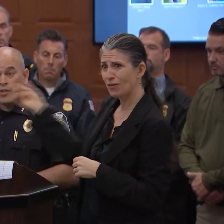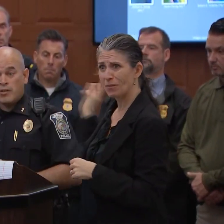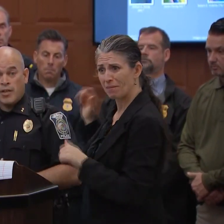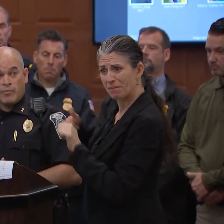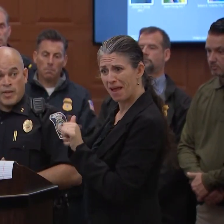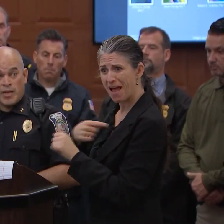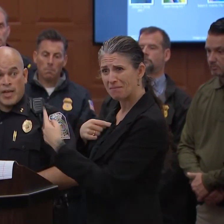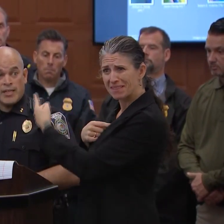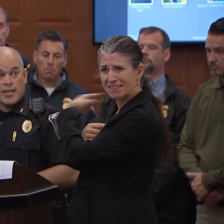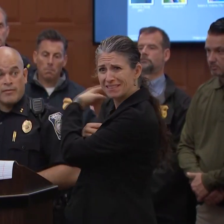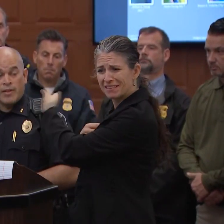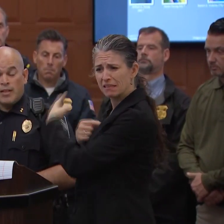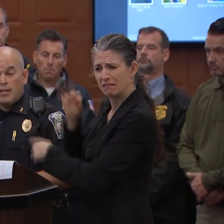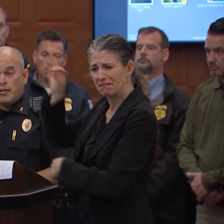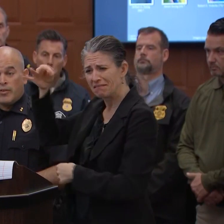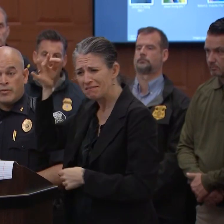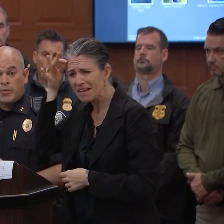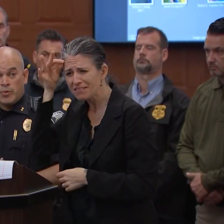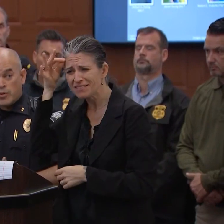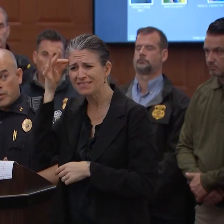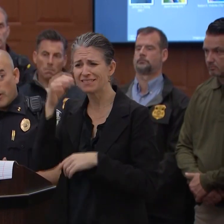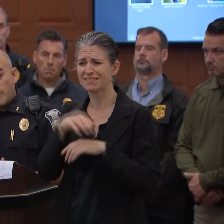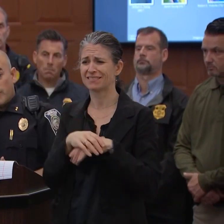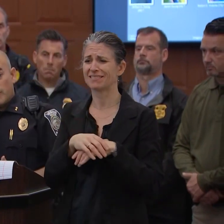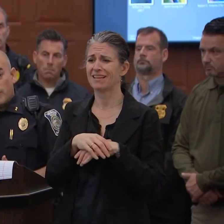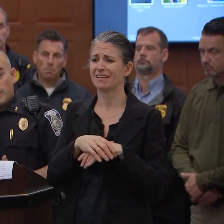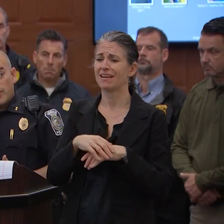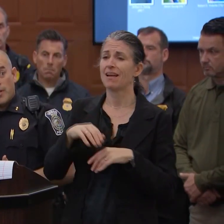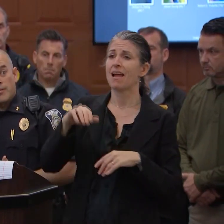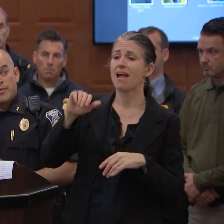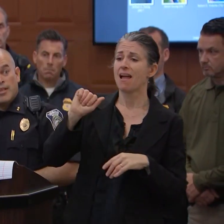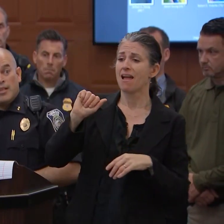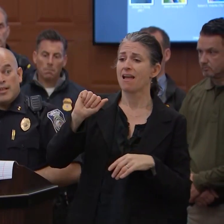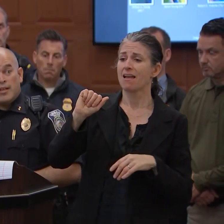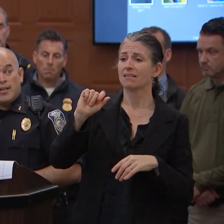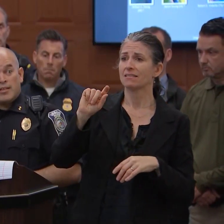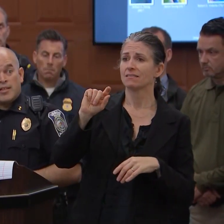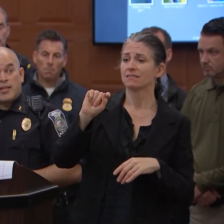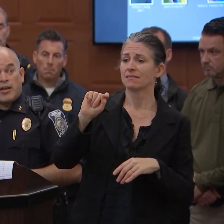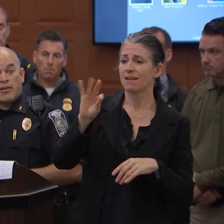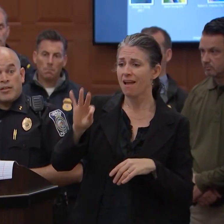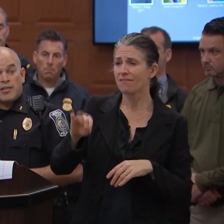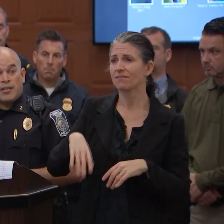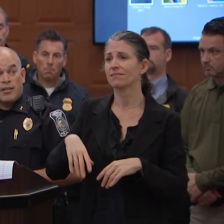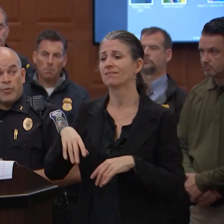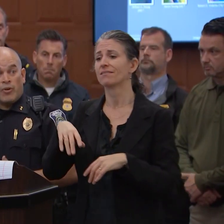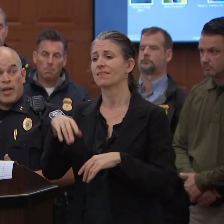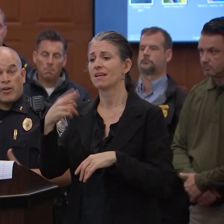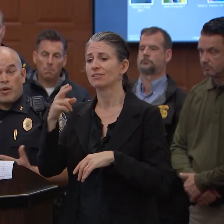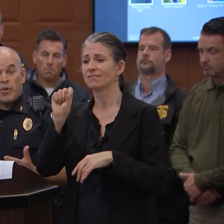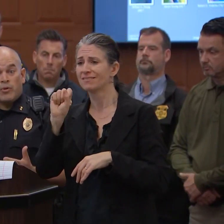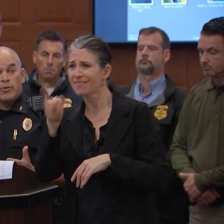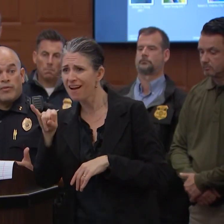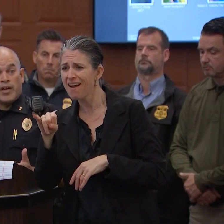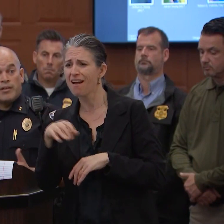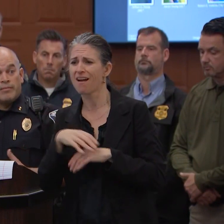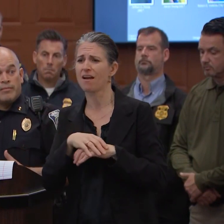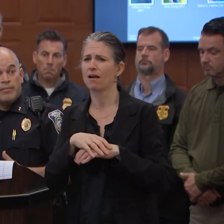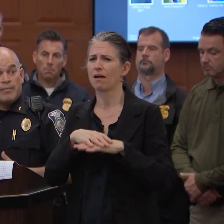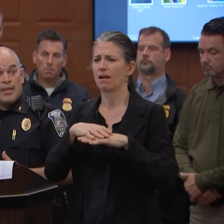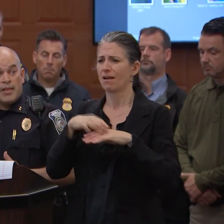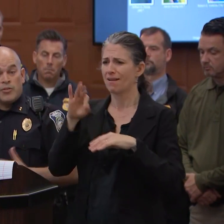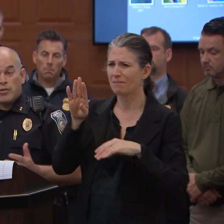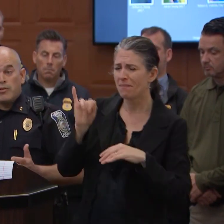Homeland Security, FBI, ATF. There was boots on the ground throughout the whole thing, assisting our agency. We all had a common goal to find